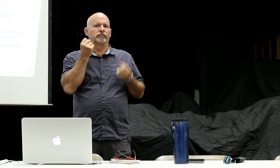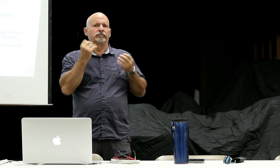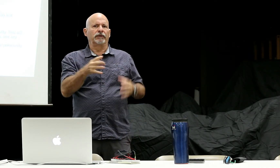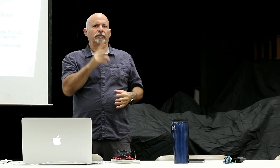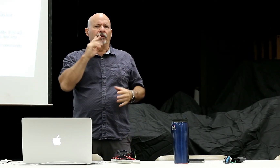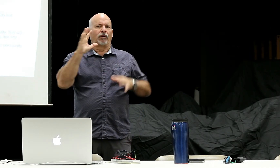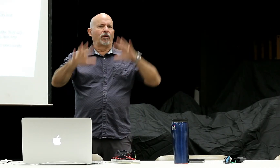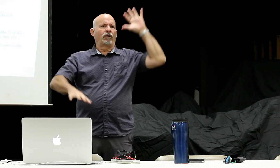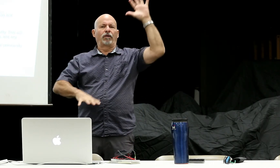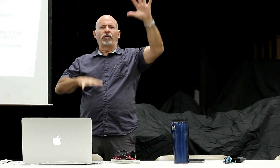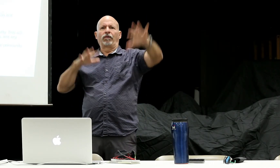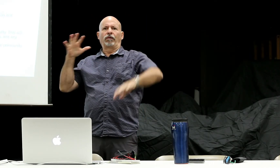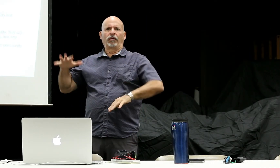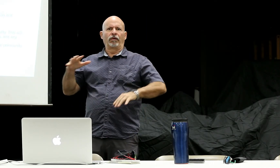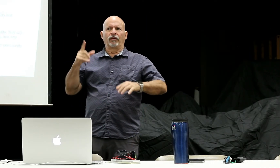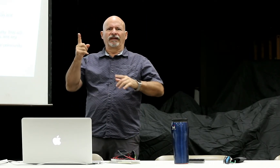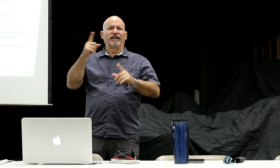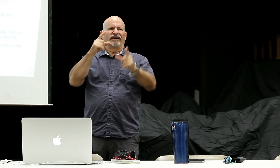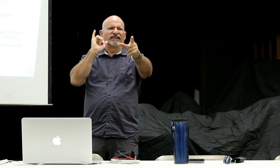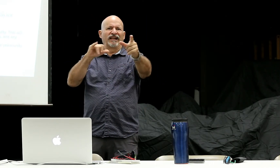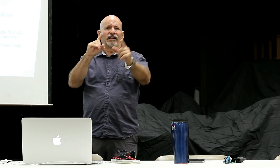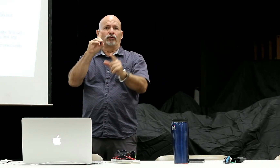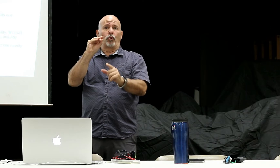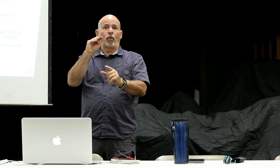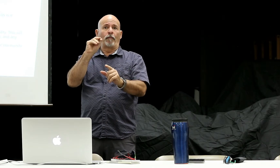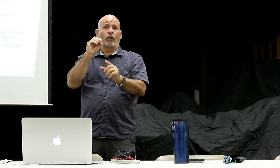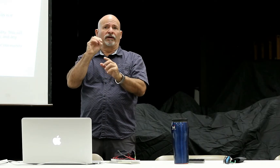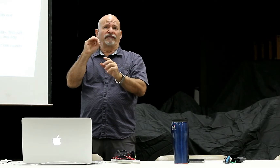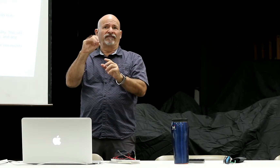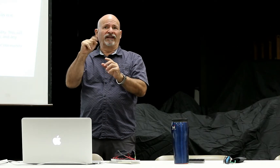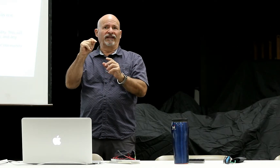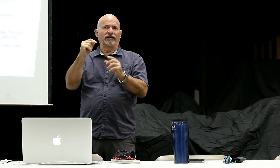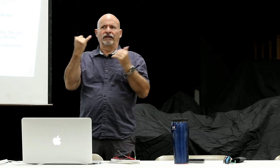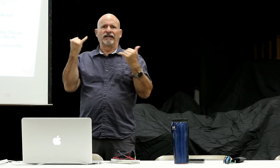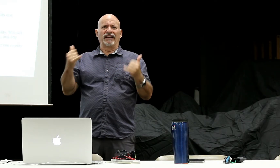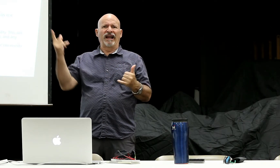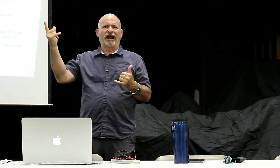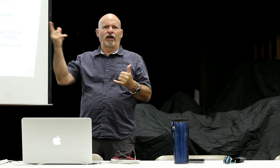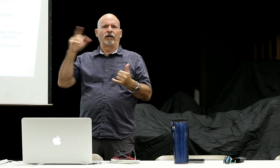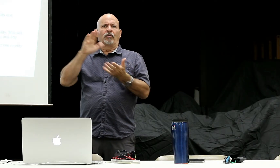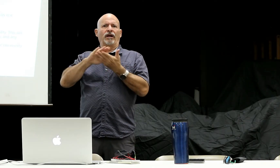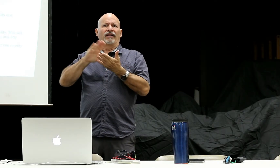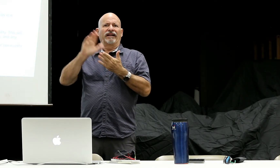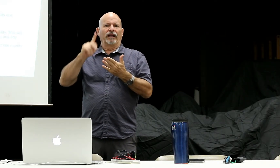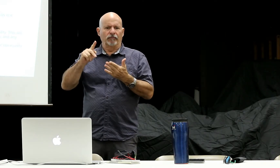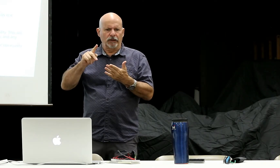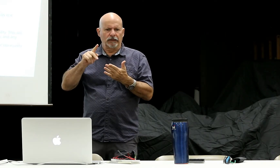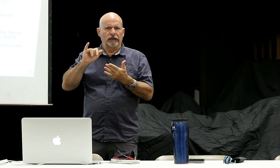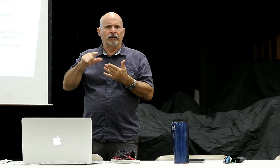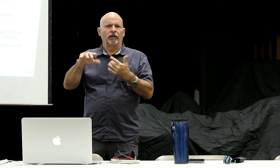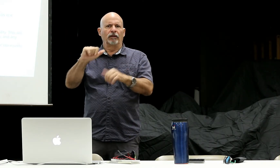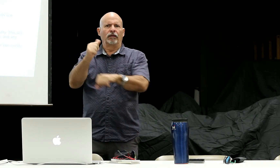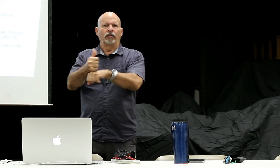new. They are not open. So I applied, and they had my file, but I was